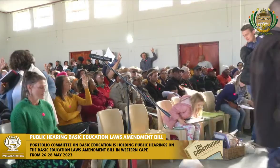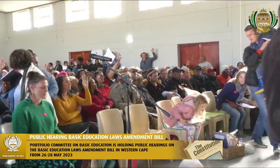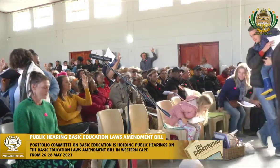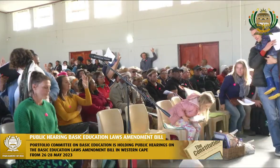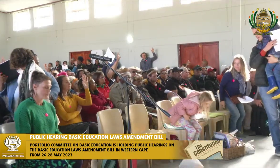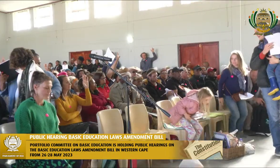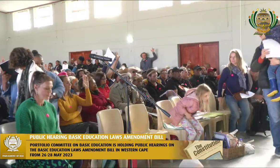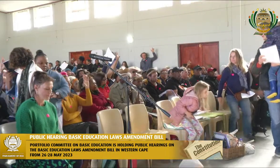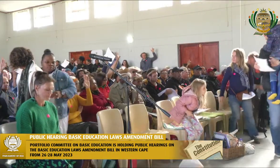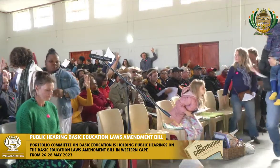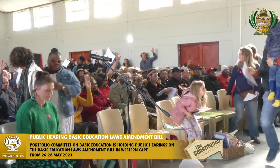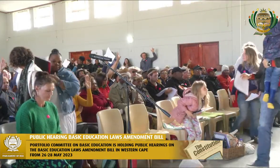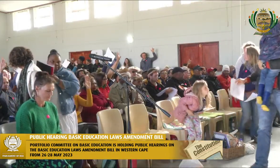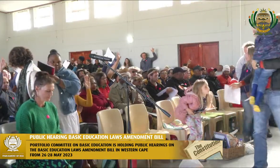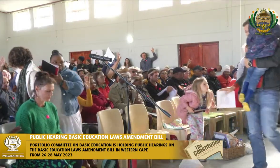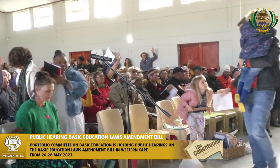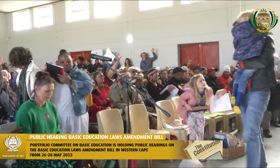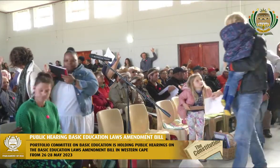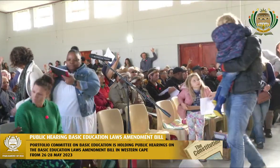seven,